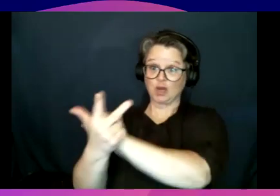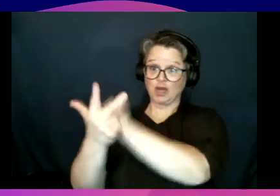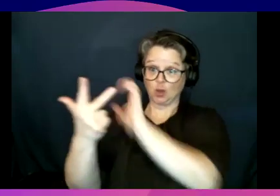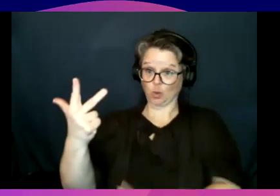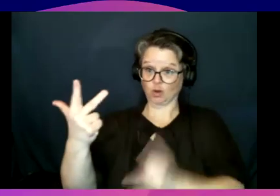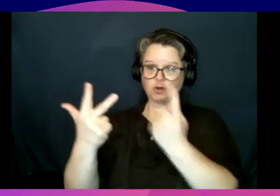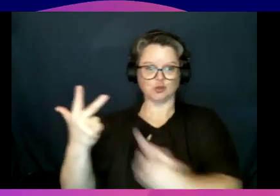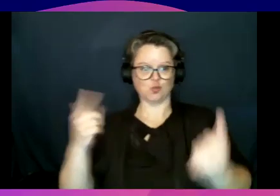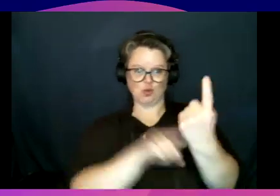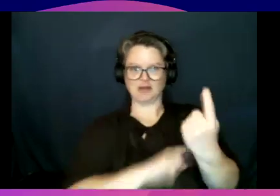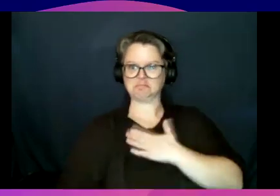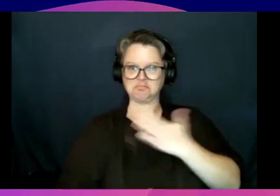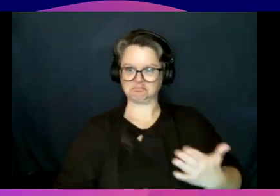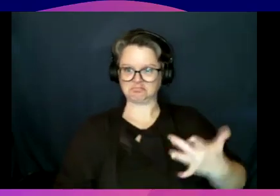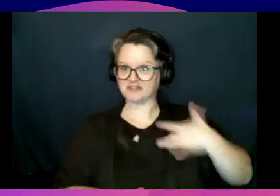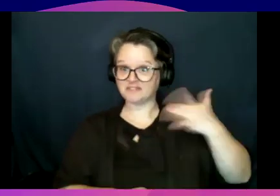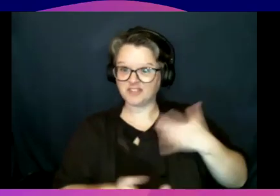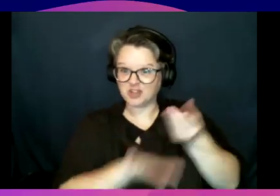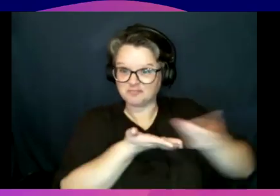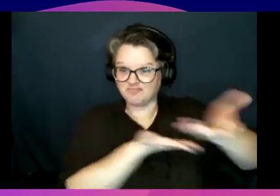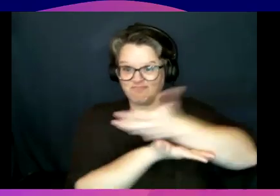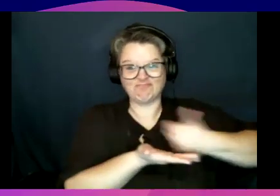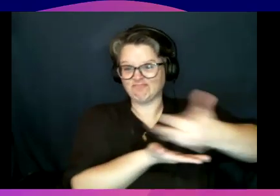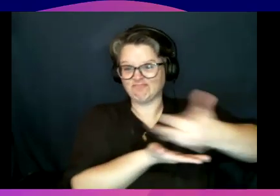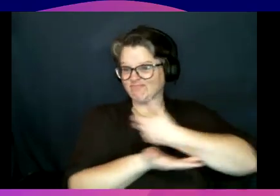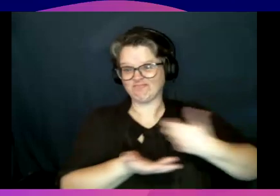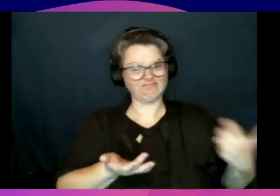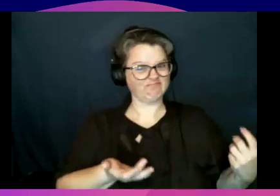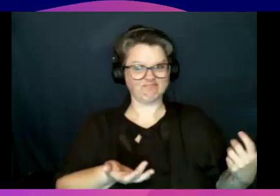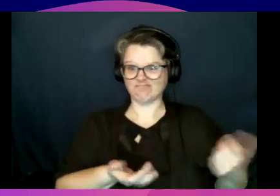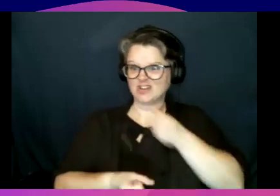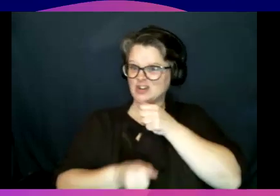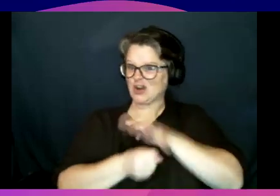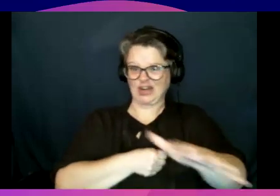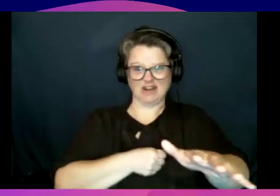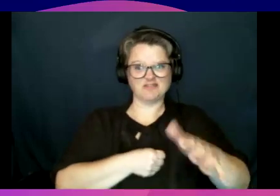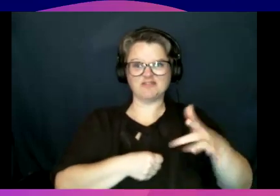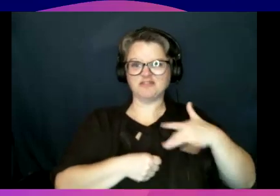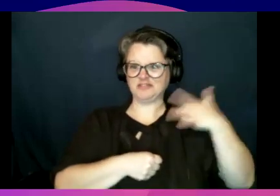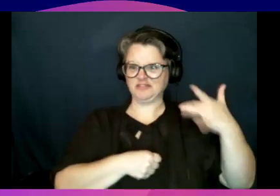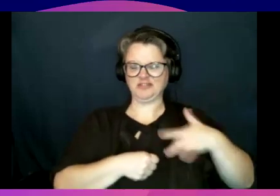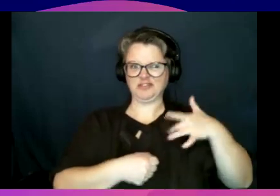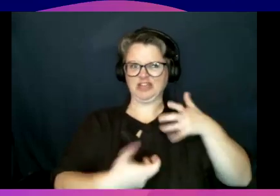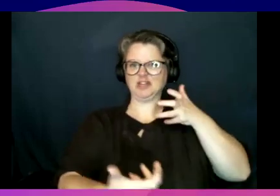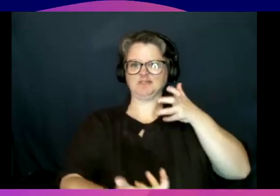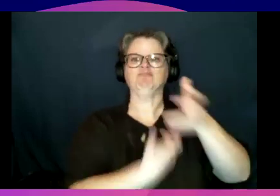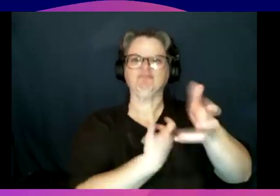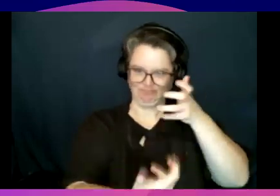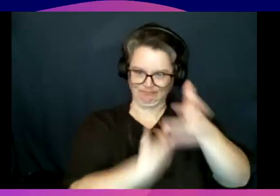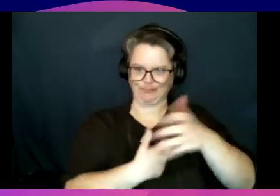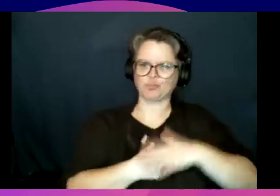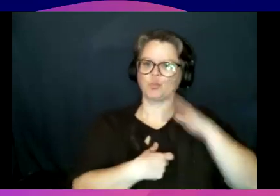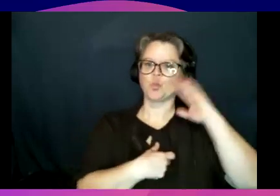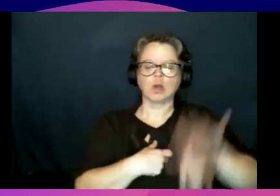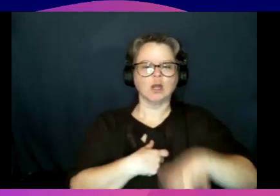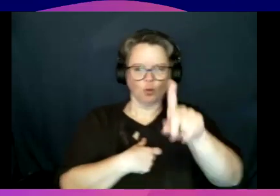the work that they do. And we know that salaries in this sector are drastically low in many places. It varies across the